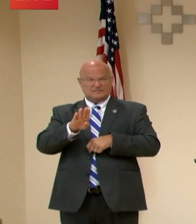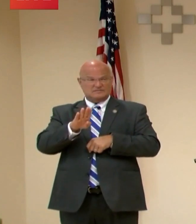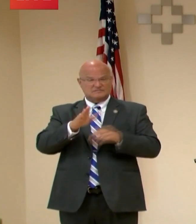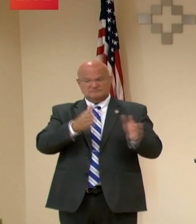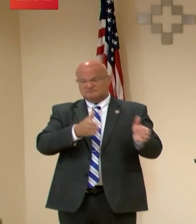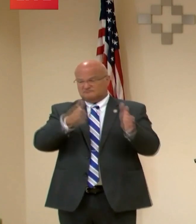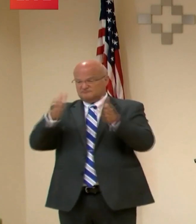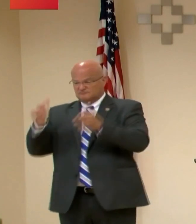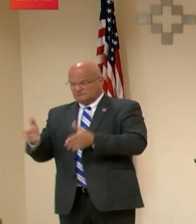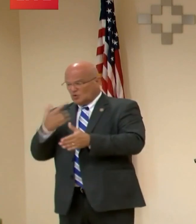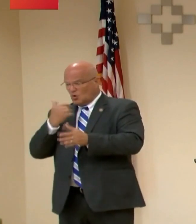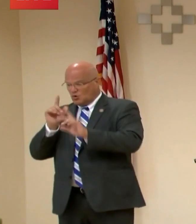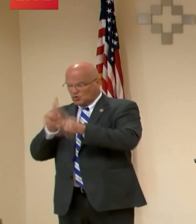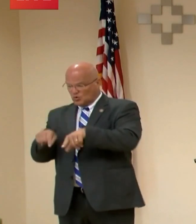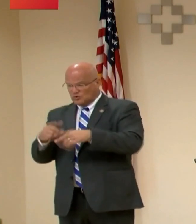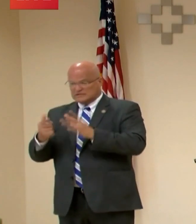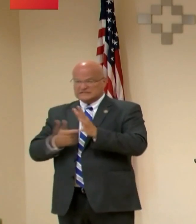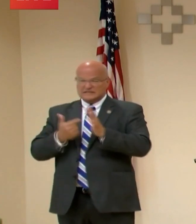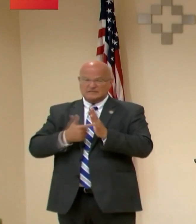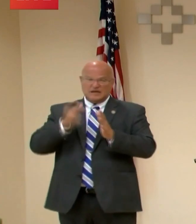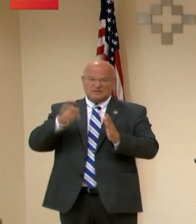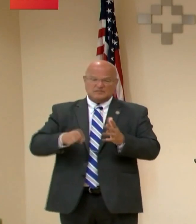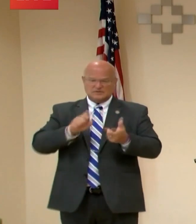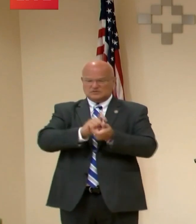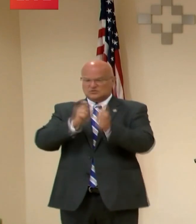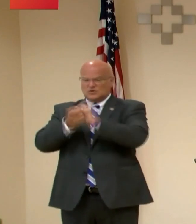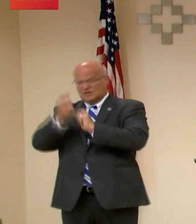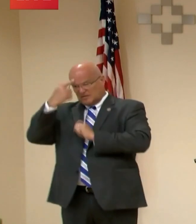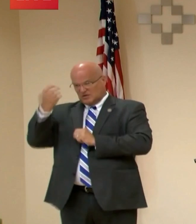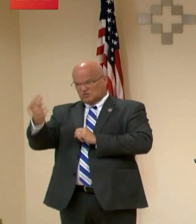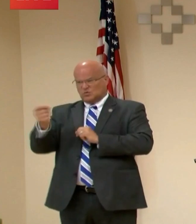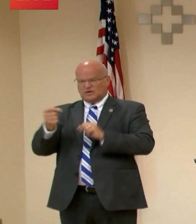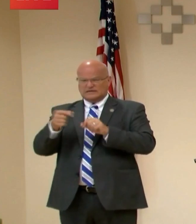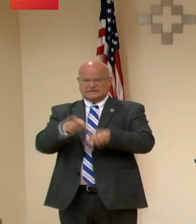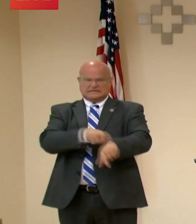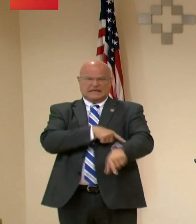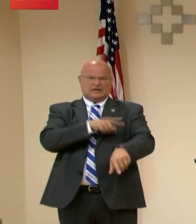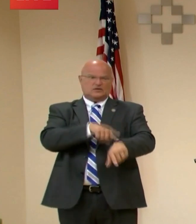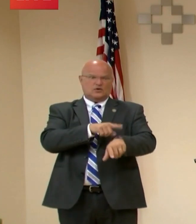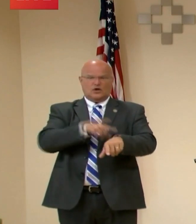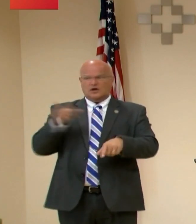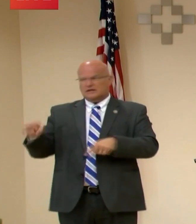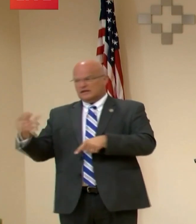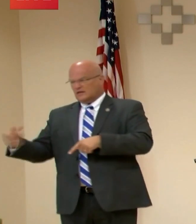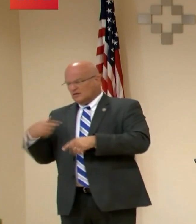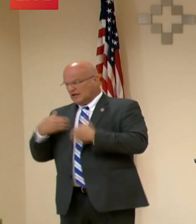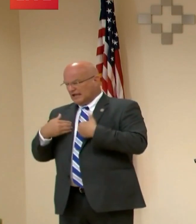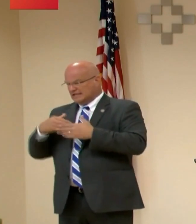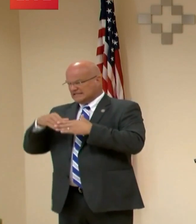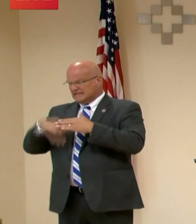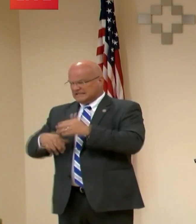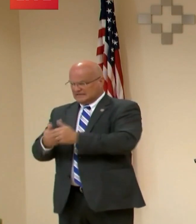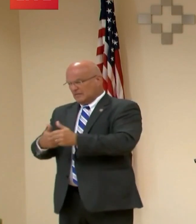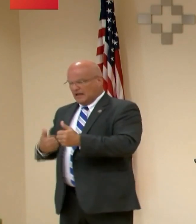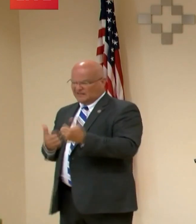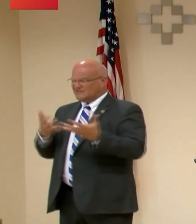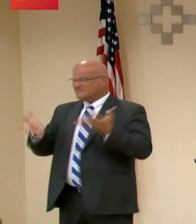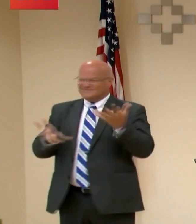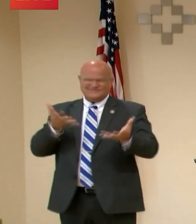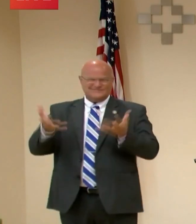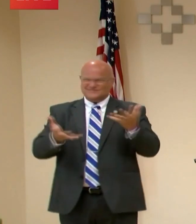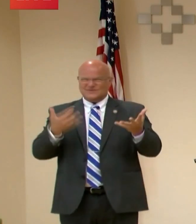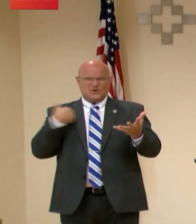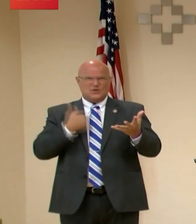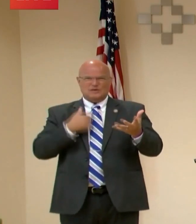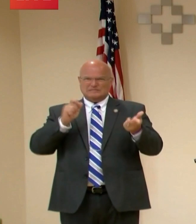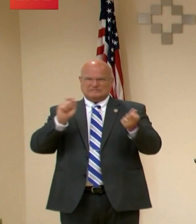is, who you're going to. Sometimes you have to switch because one's taken too long. Another one has less of a backlog. So